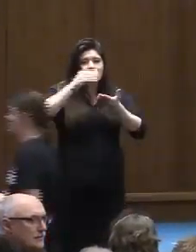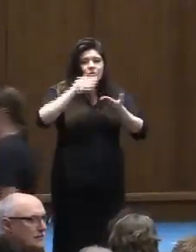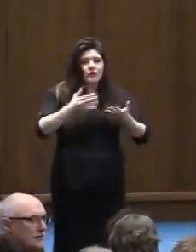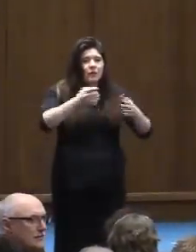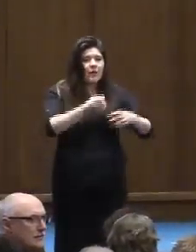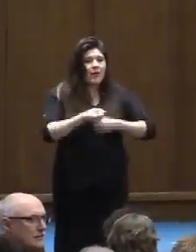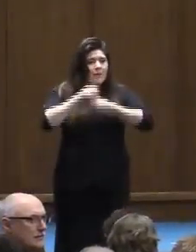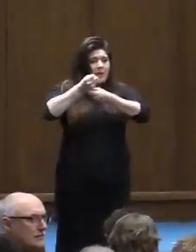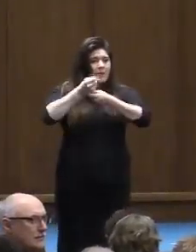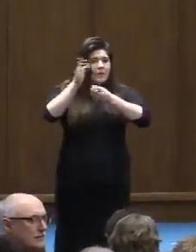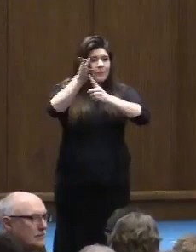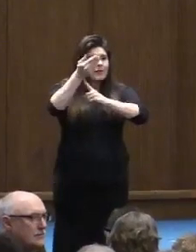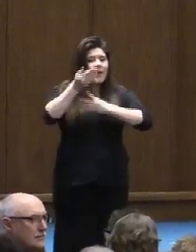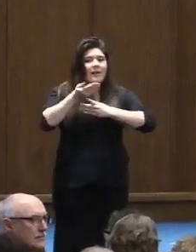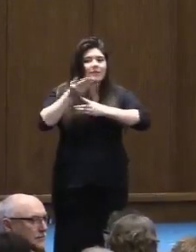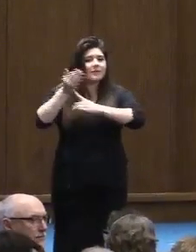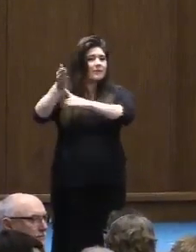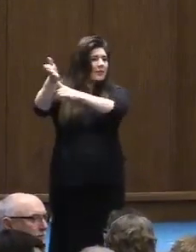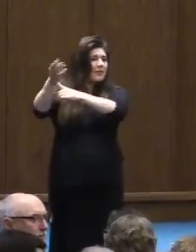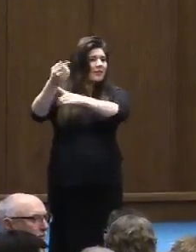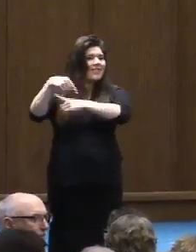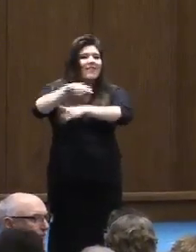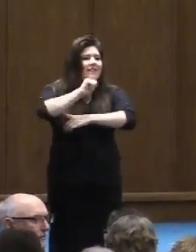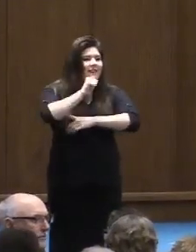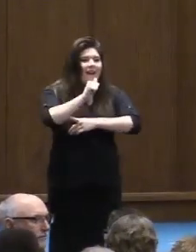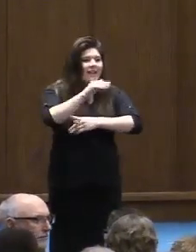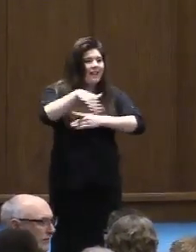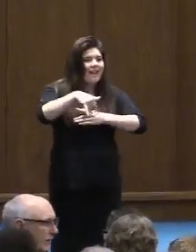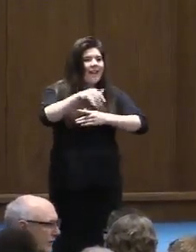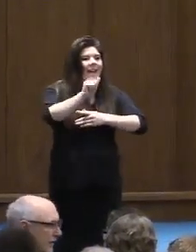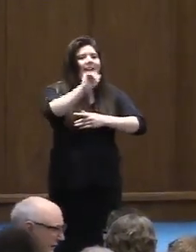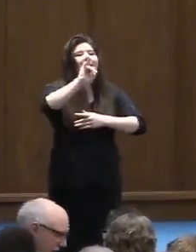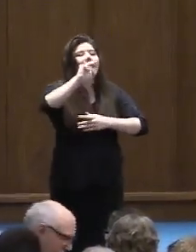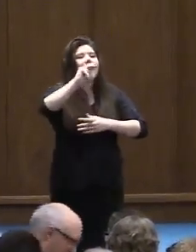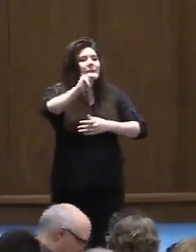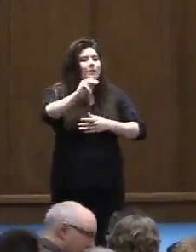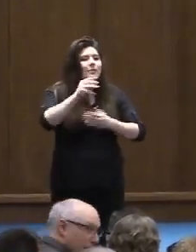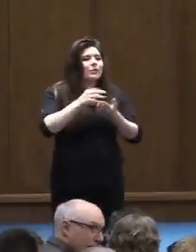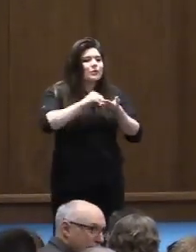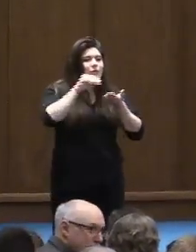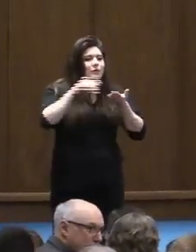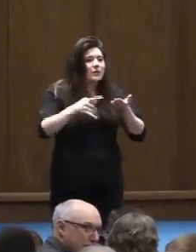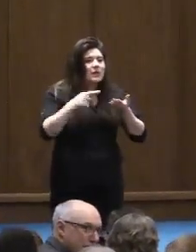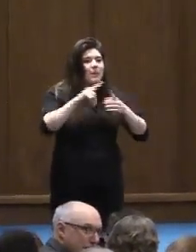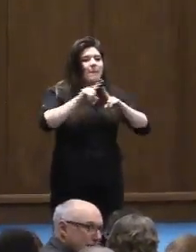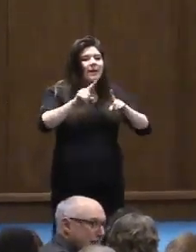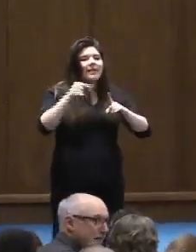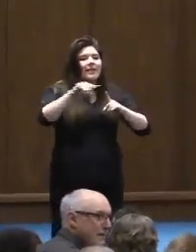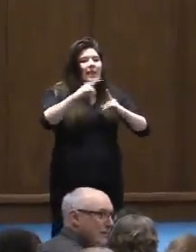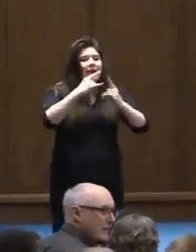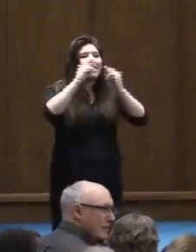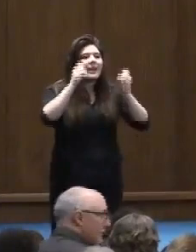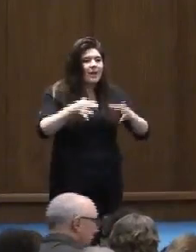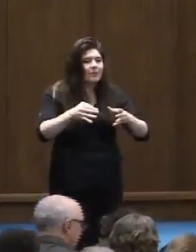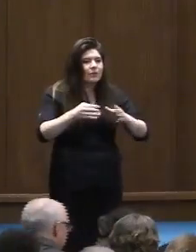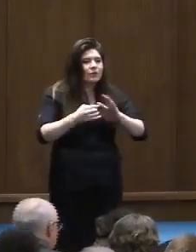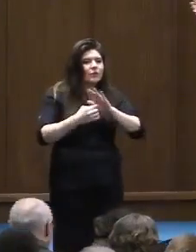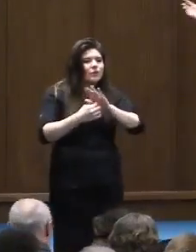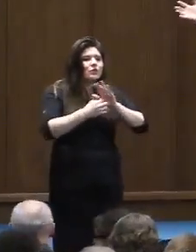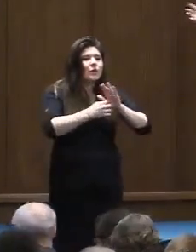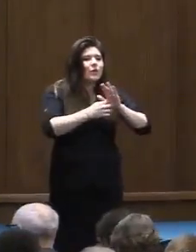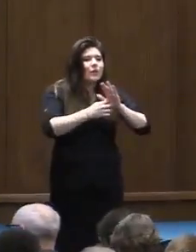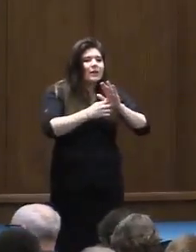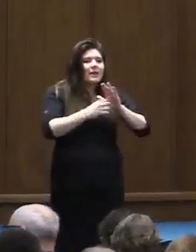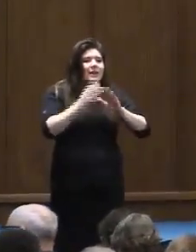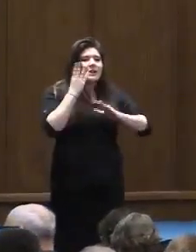these flags, they are not AIM students, they are campers in our Camp Adventure, casting the vision of